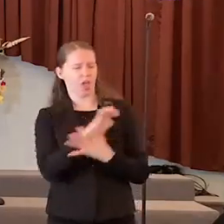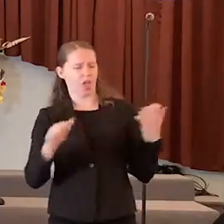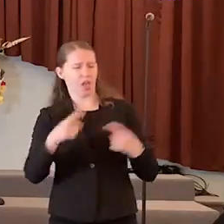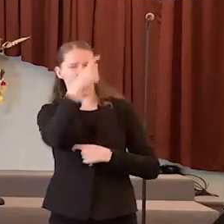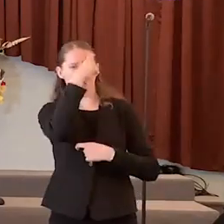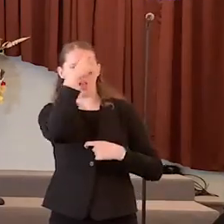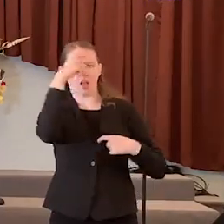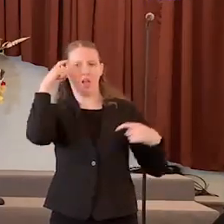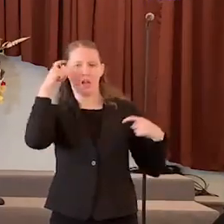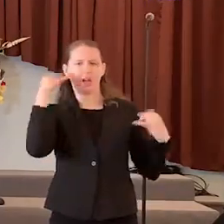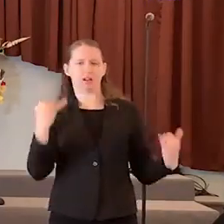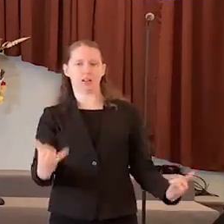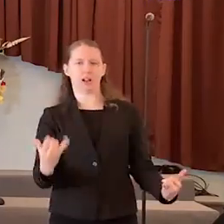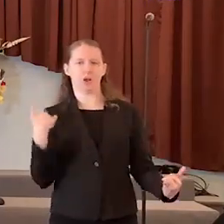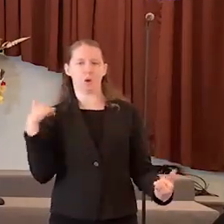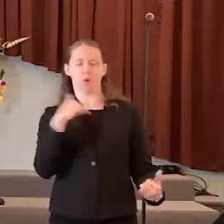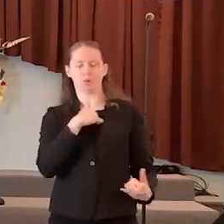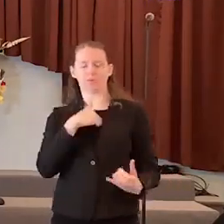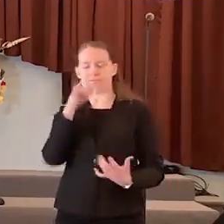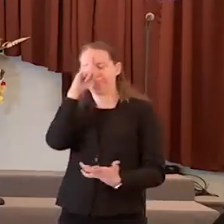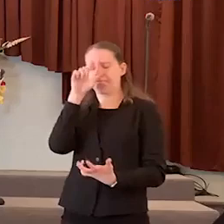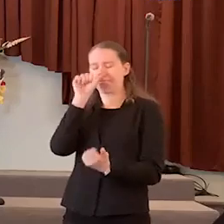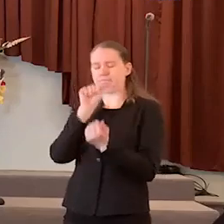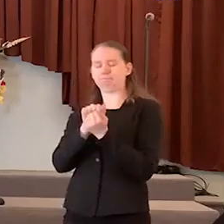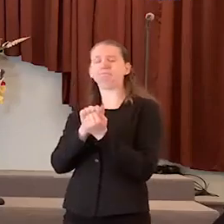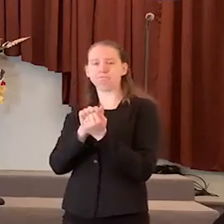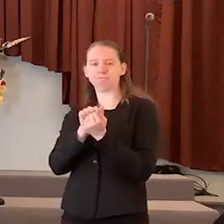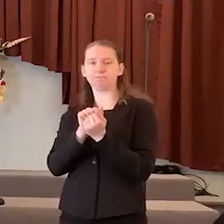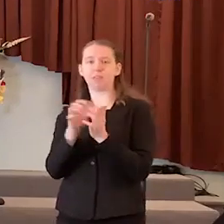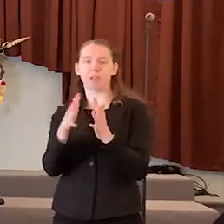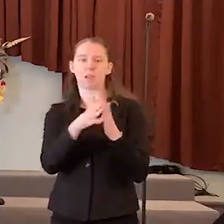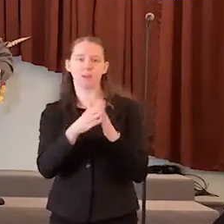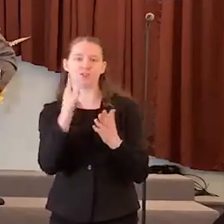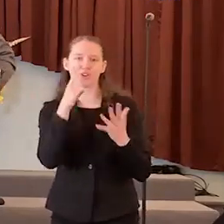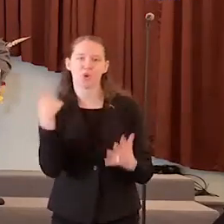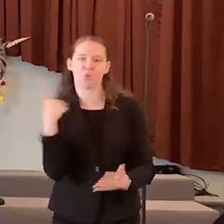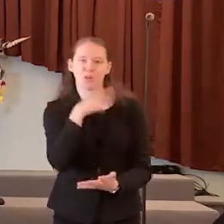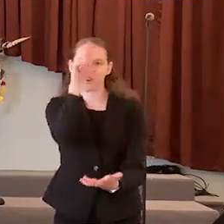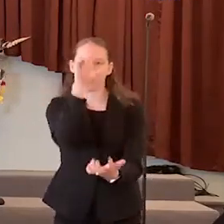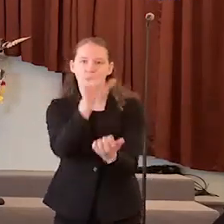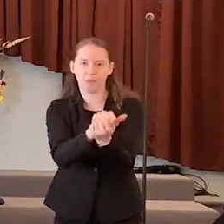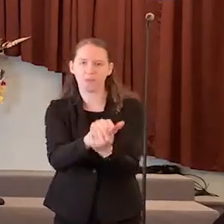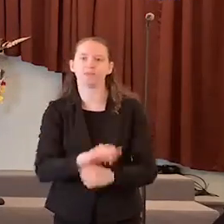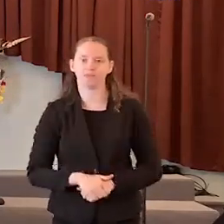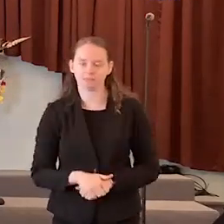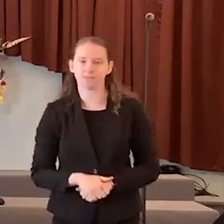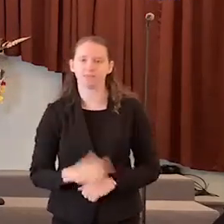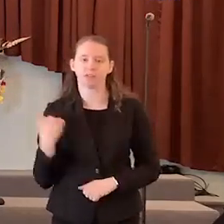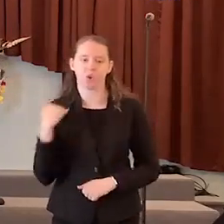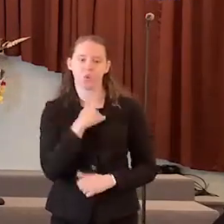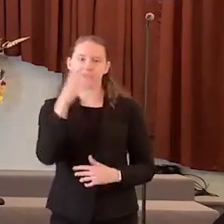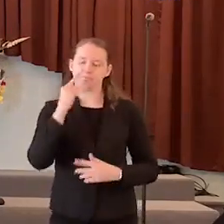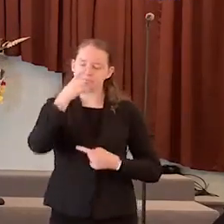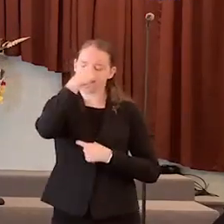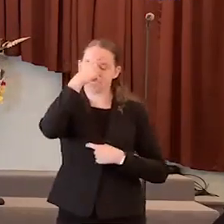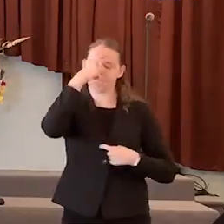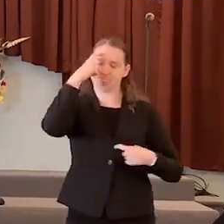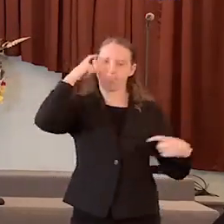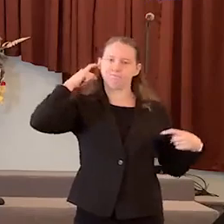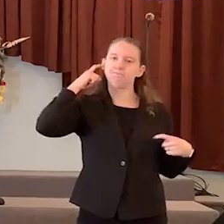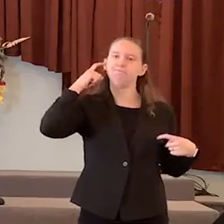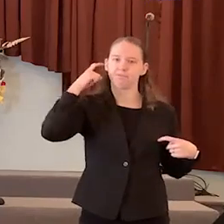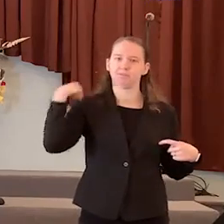dead. We're in a coma. I'm going to tell you right now, America, we're in a coma. We've been traumatized. We've